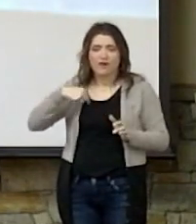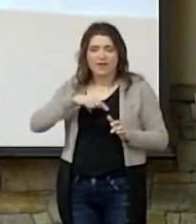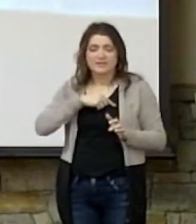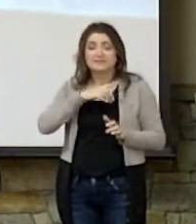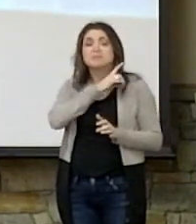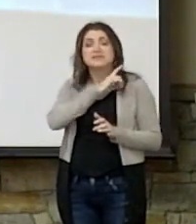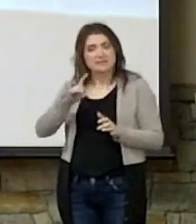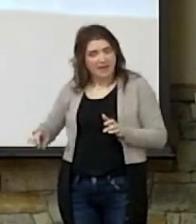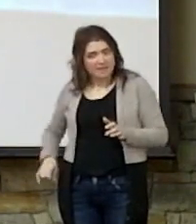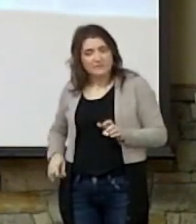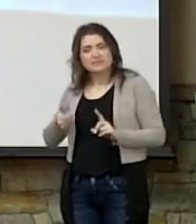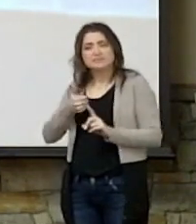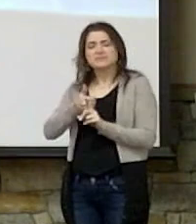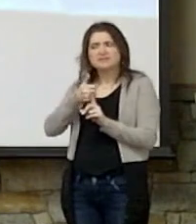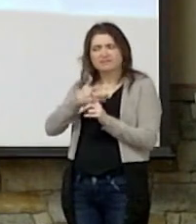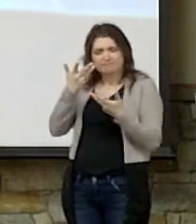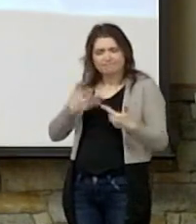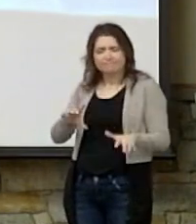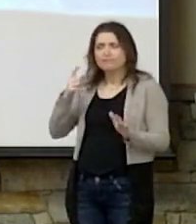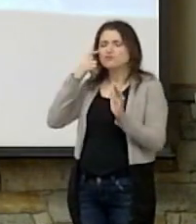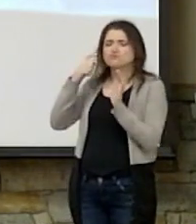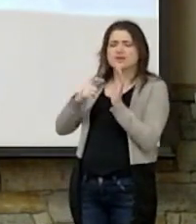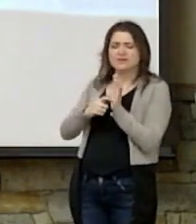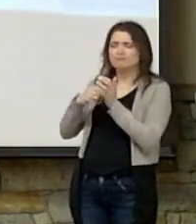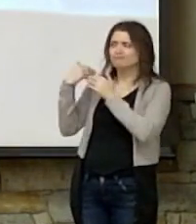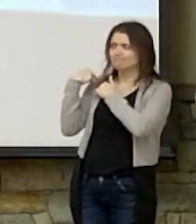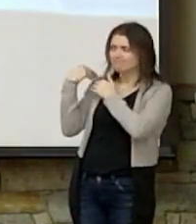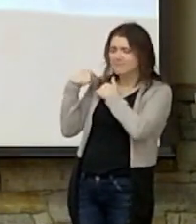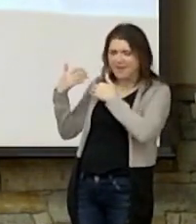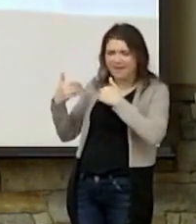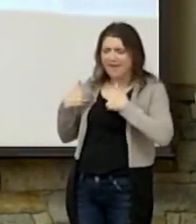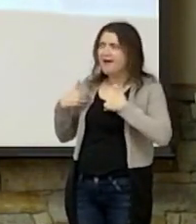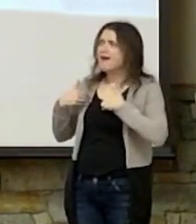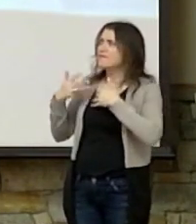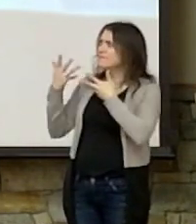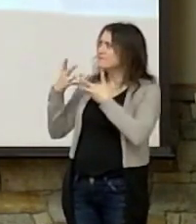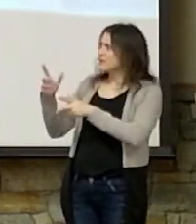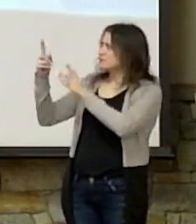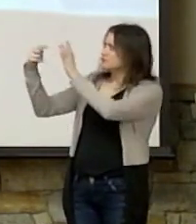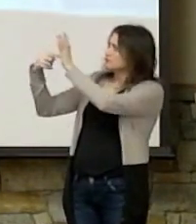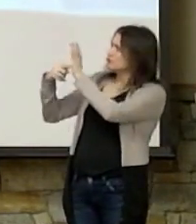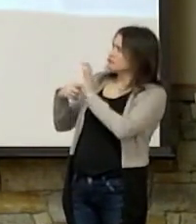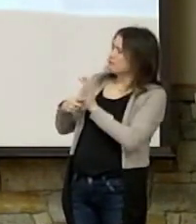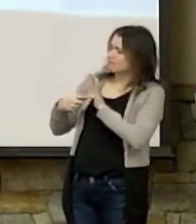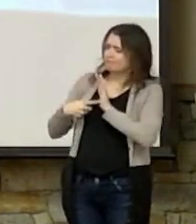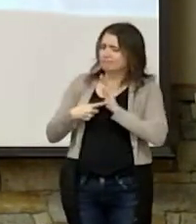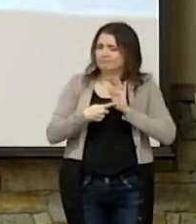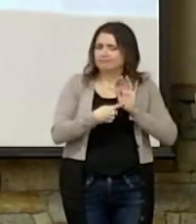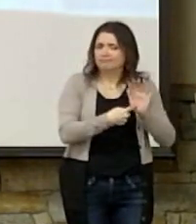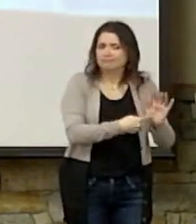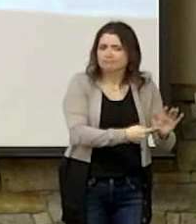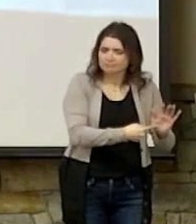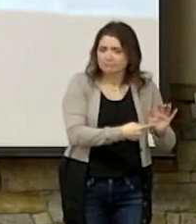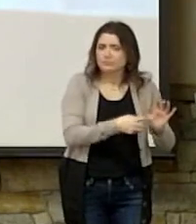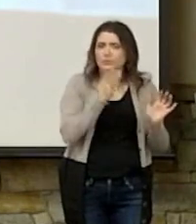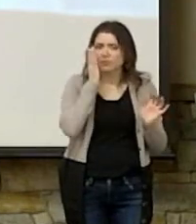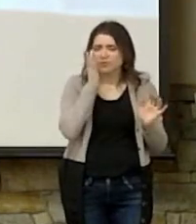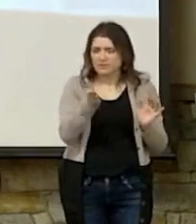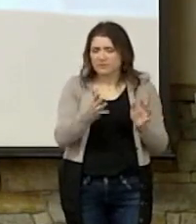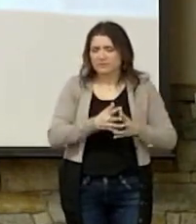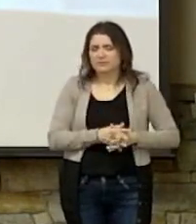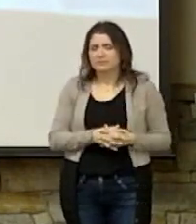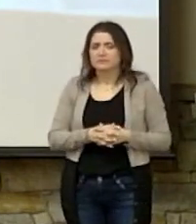David recognized he had a responsibility to now in turn live that out in his life in the way that he treated